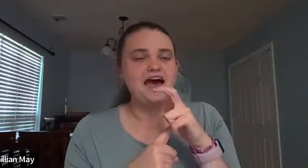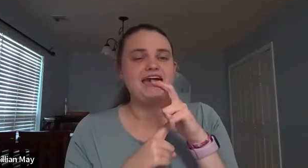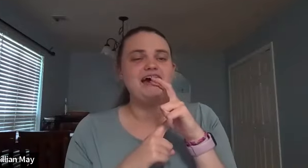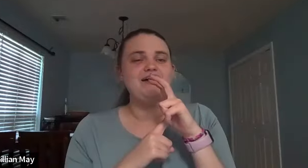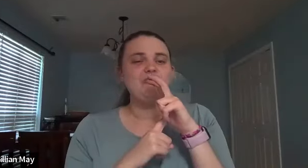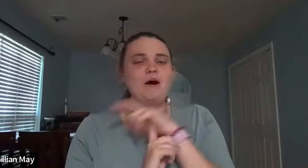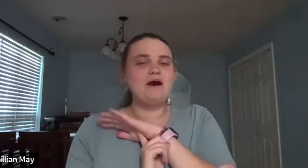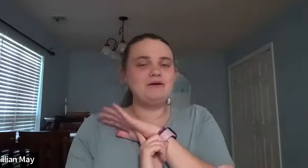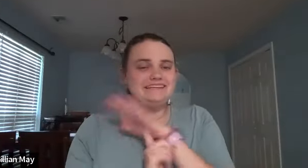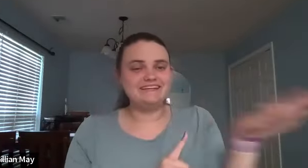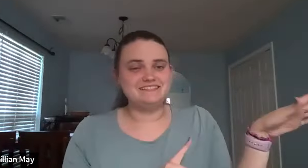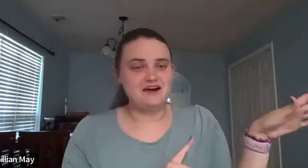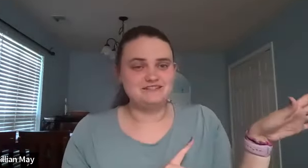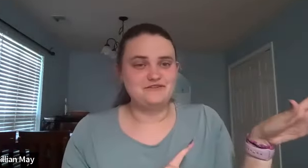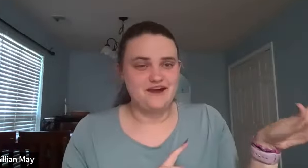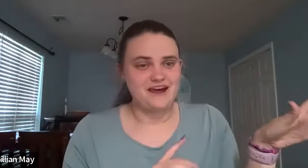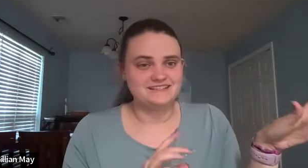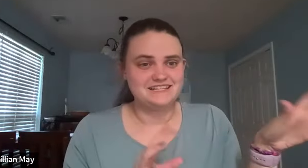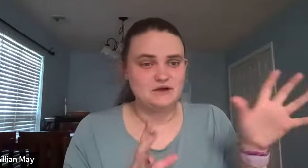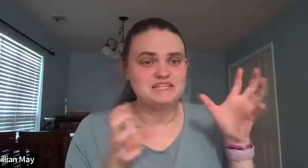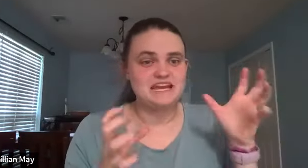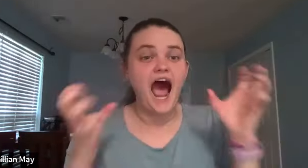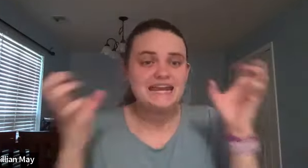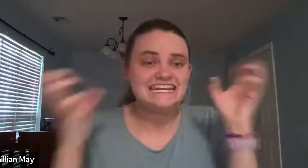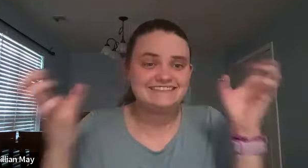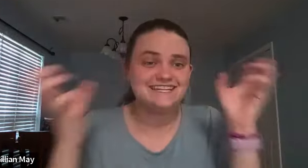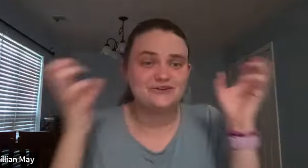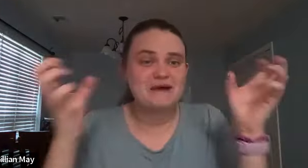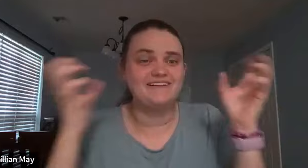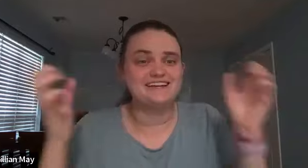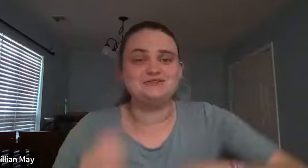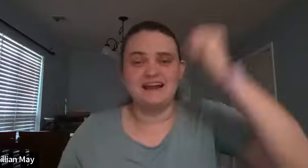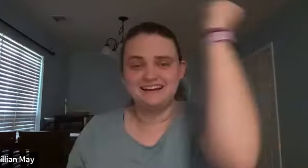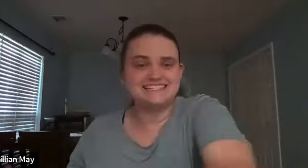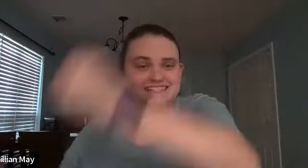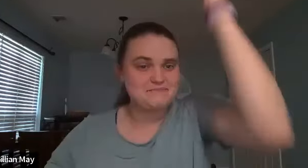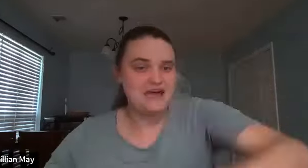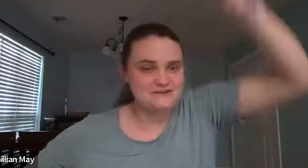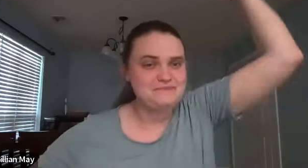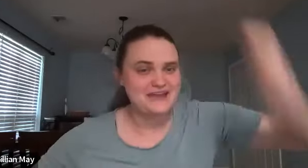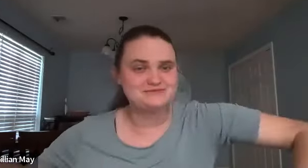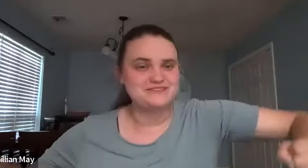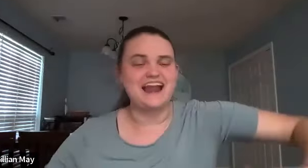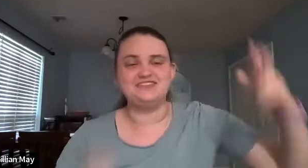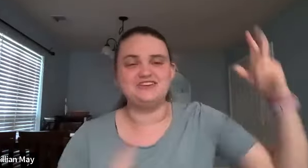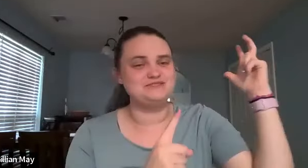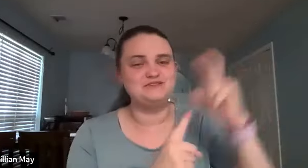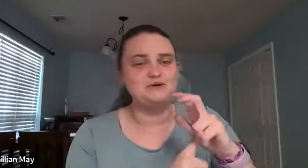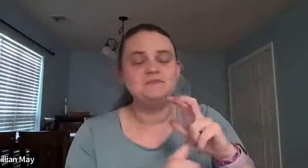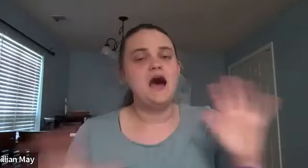I about geeked out so fast because I was like, I need this for my classroom. I got to stamp every page with it. I thought it was so cool. I